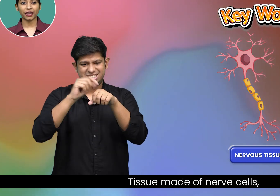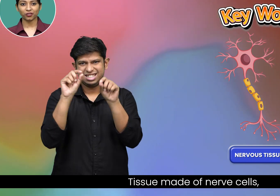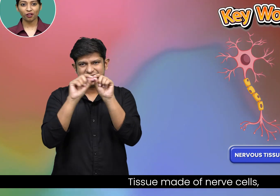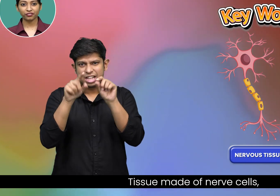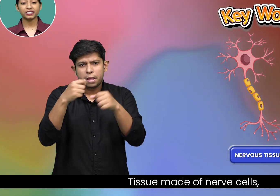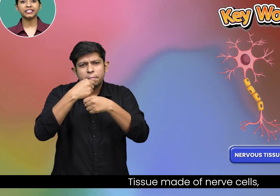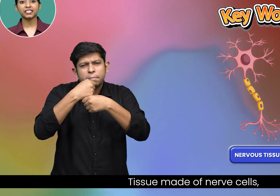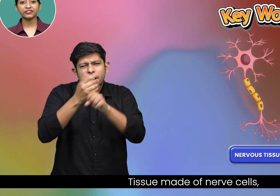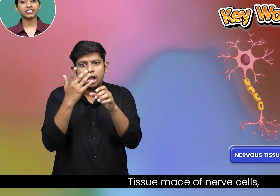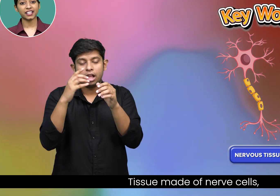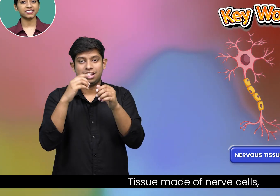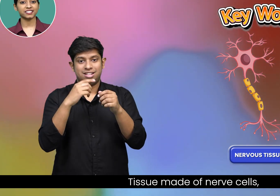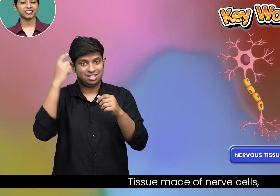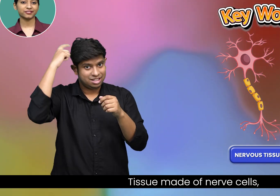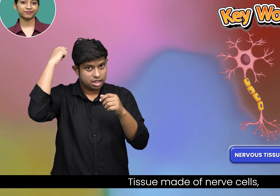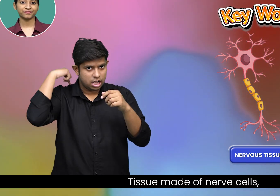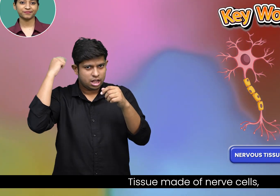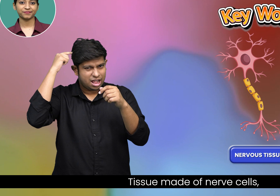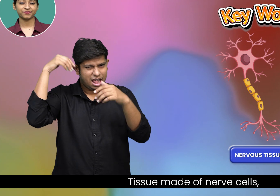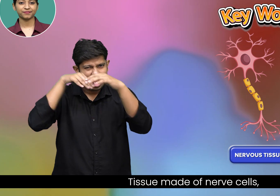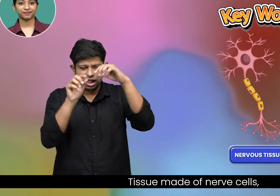tissue made of nerve cells.